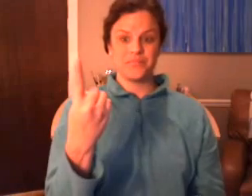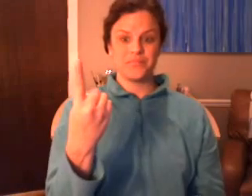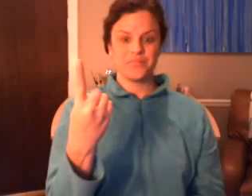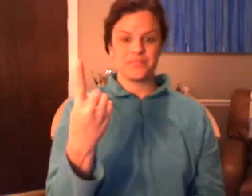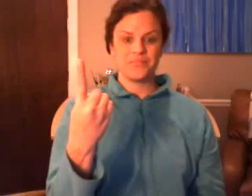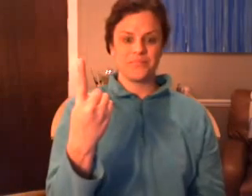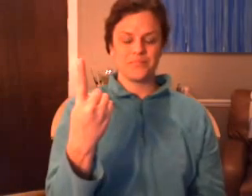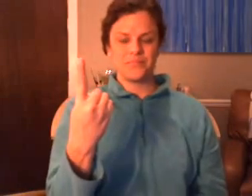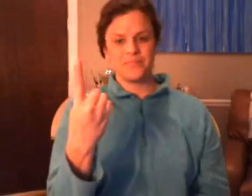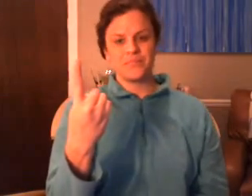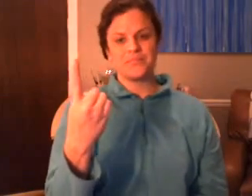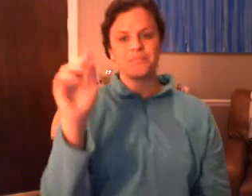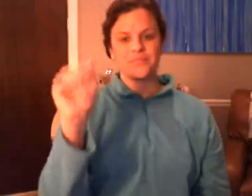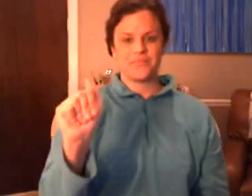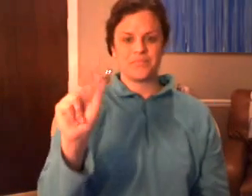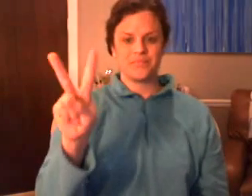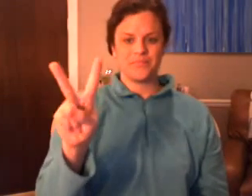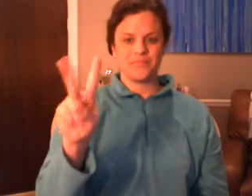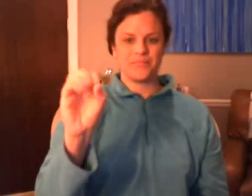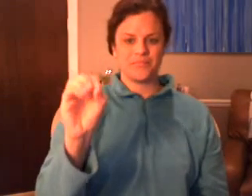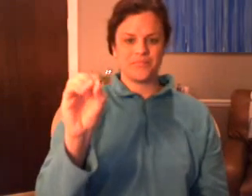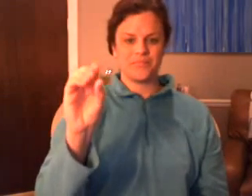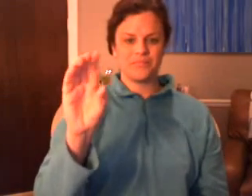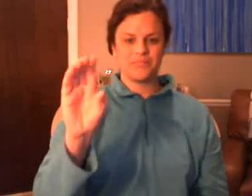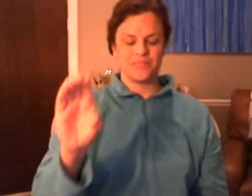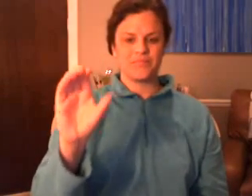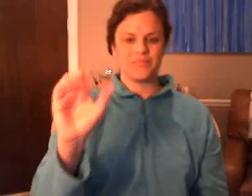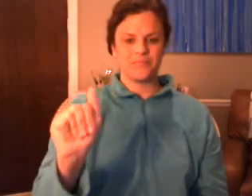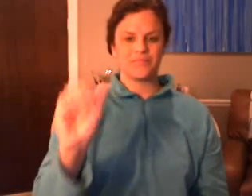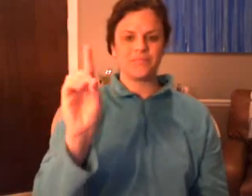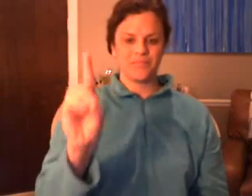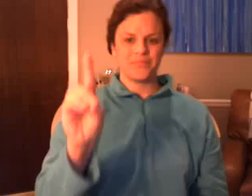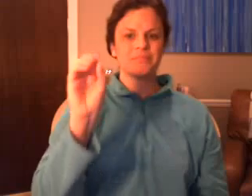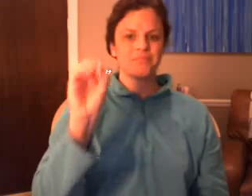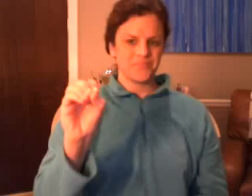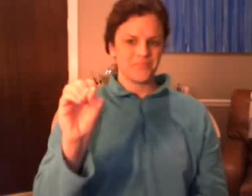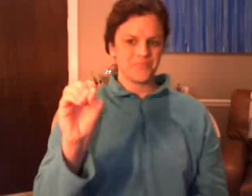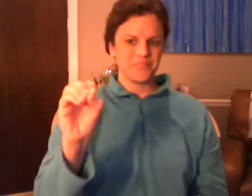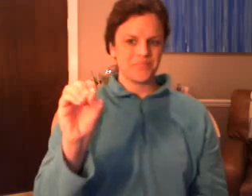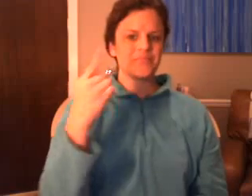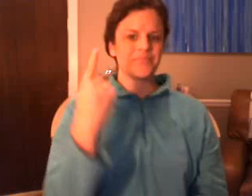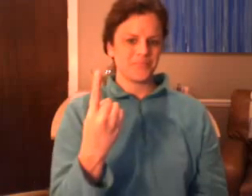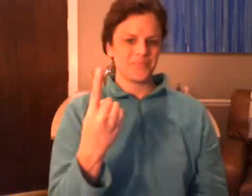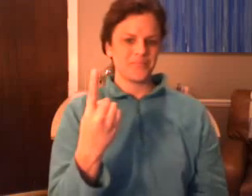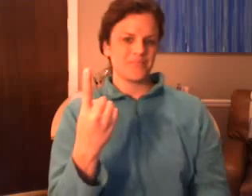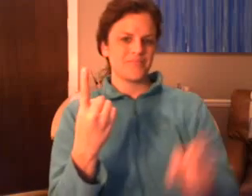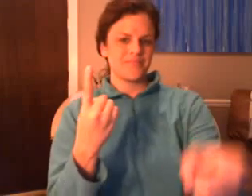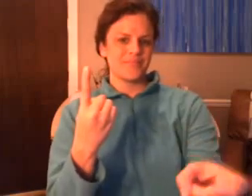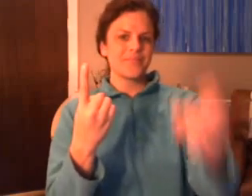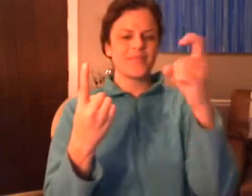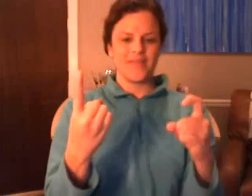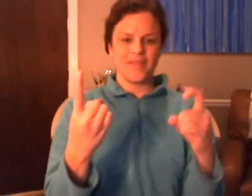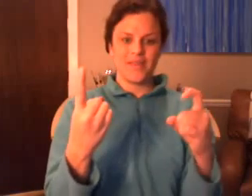one, let's call that a avocado. If I have one avocado, and then you were to give me another